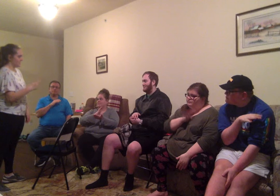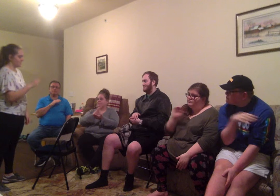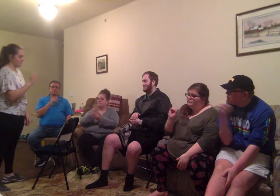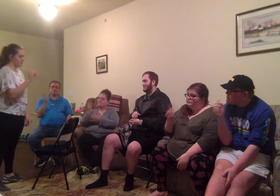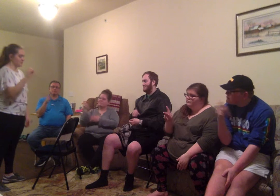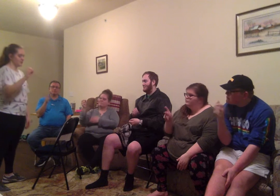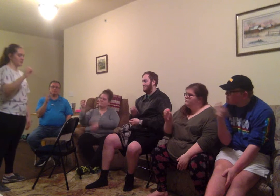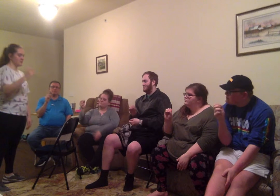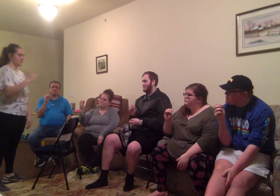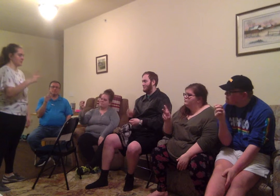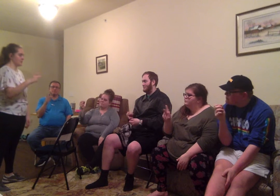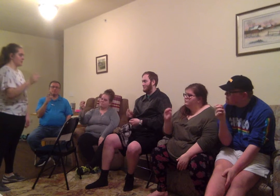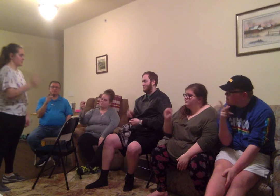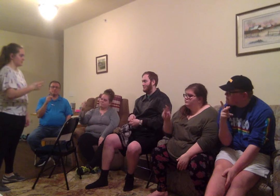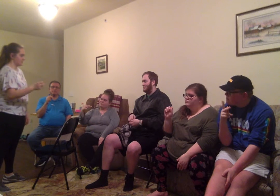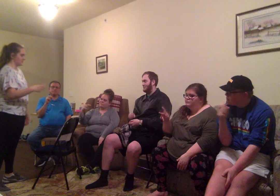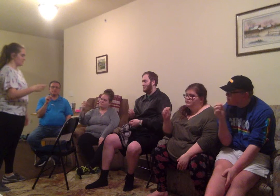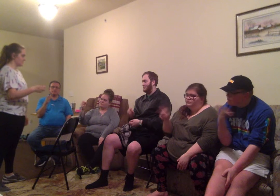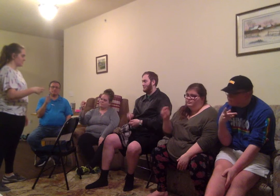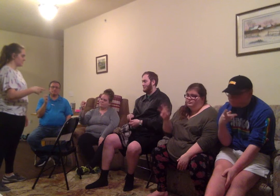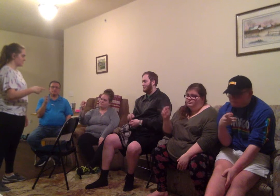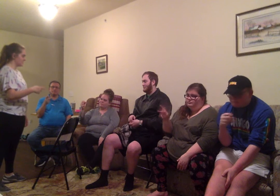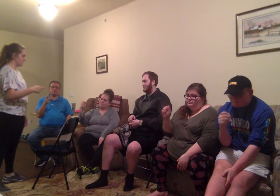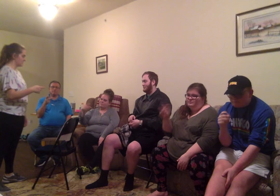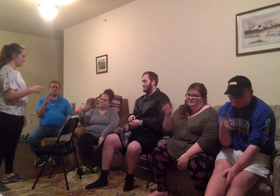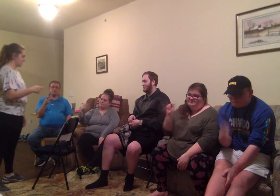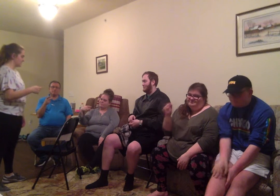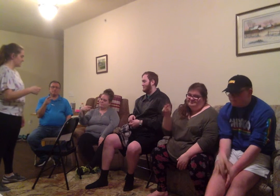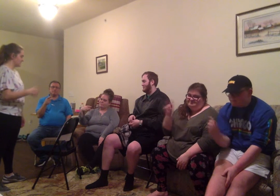okay. So they'll do oh to okay, okay,